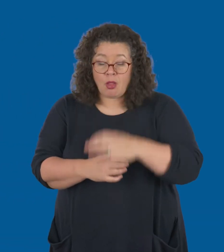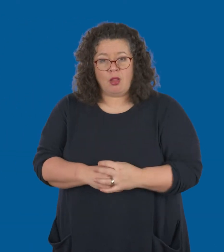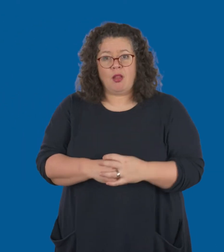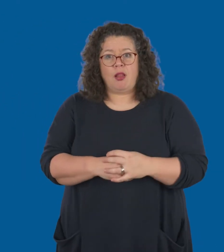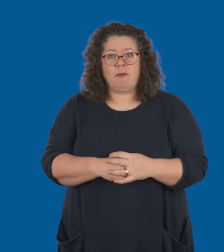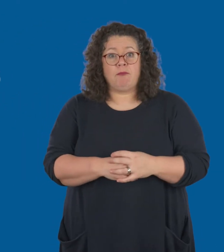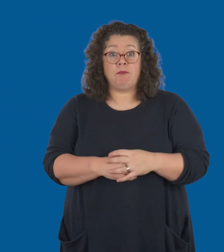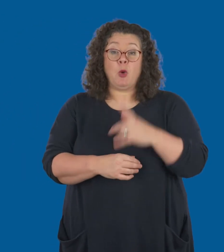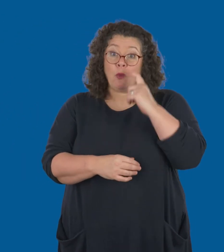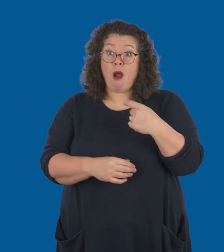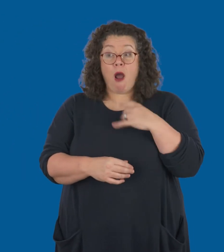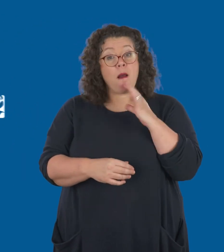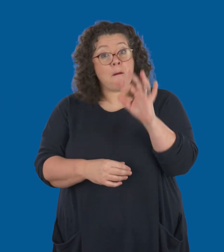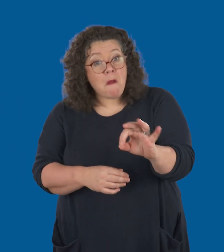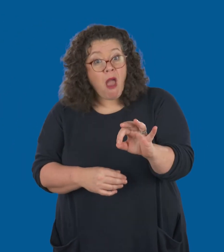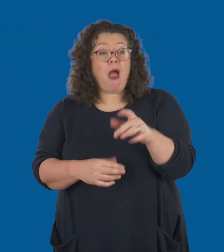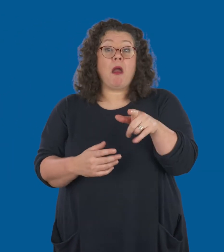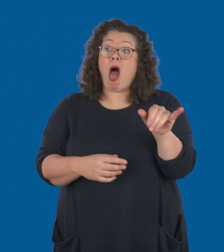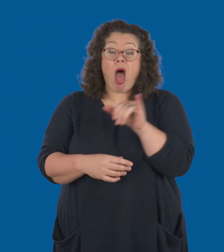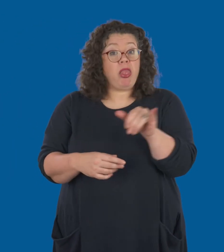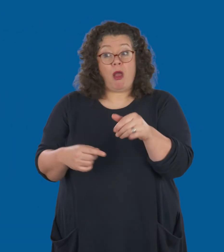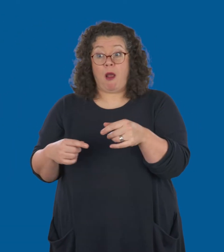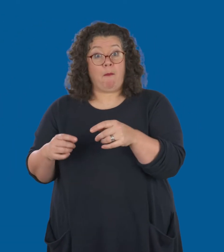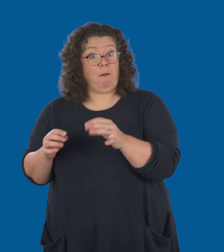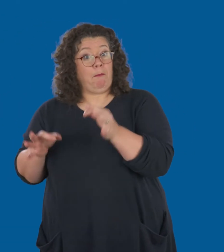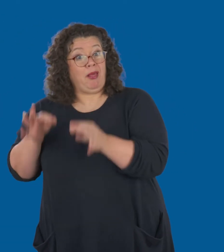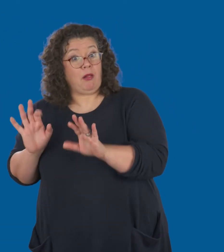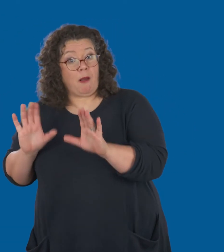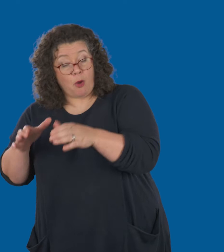You can apply whether you're standing for a political party or as an independent.